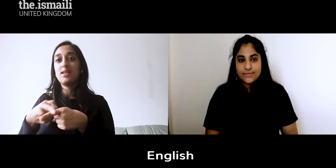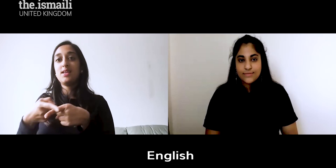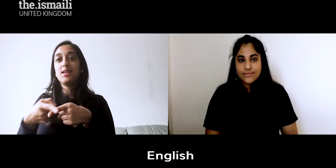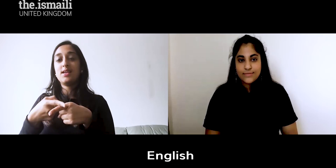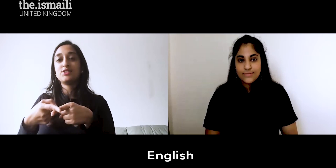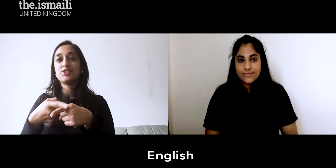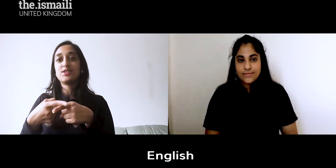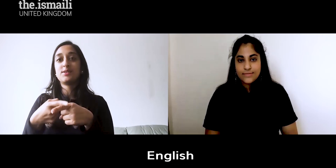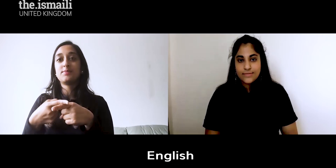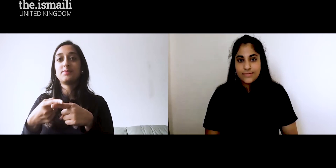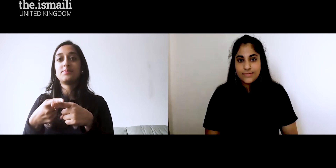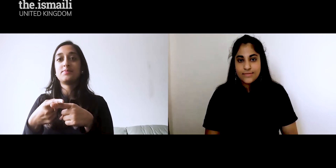English.